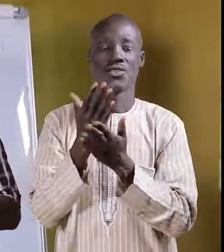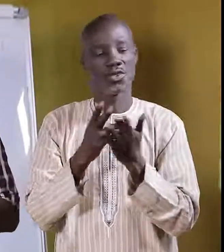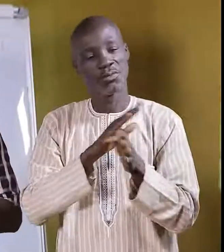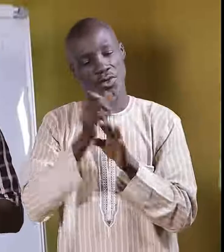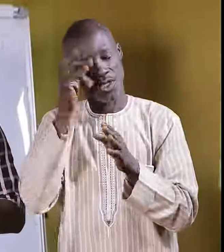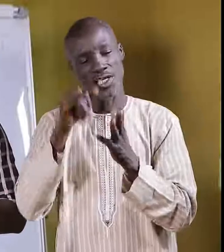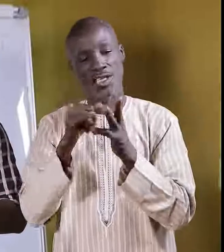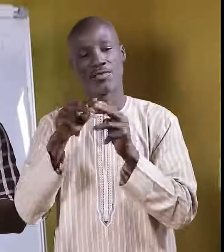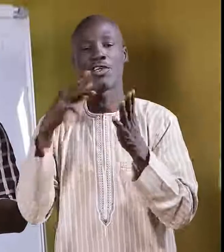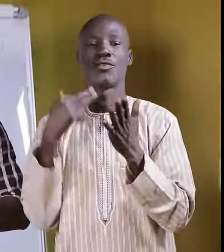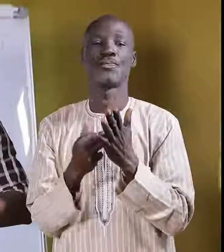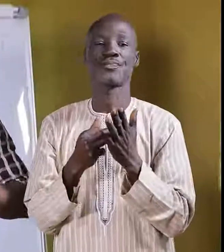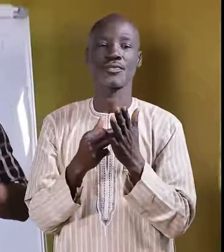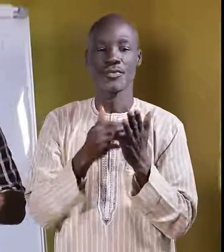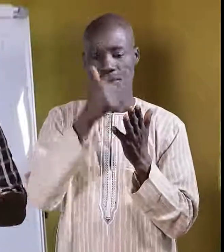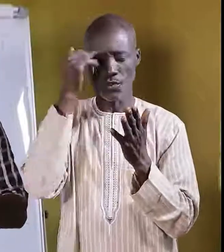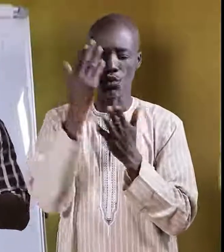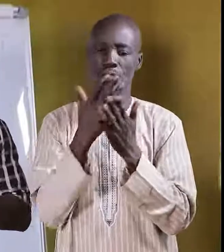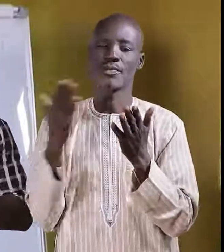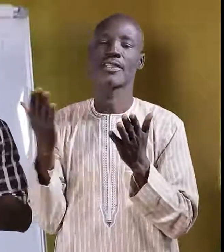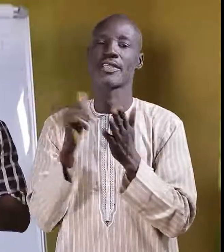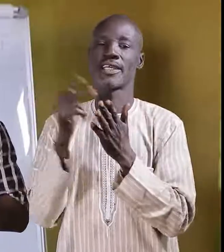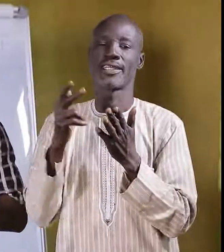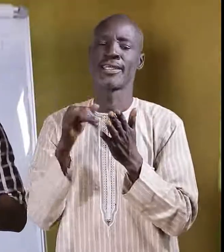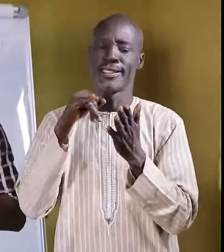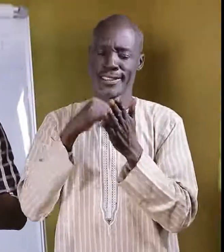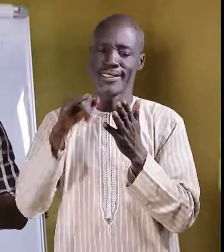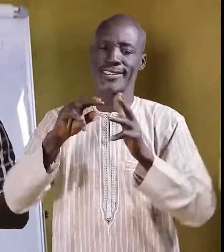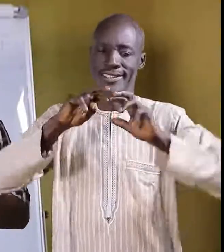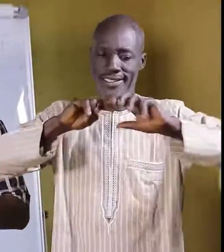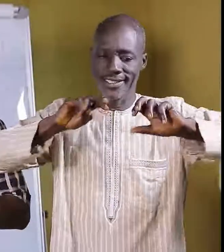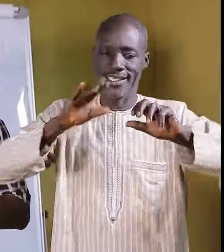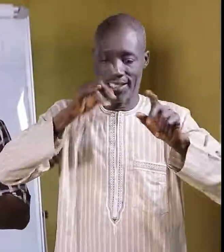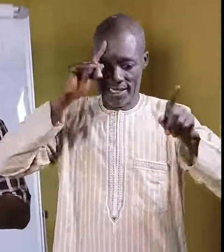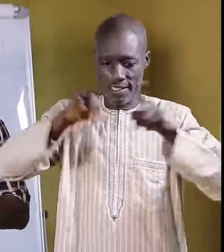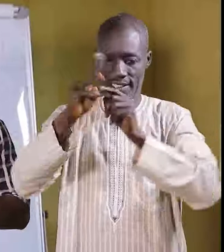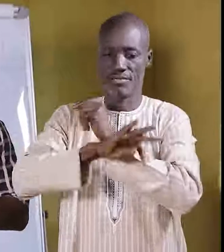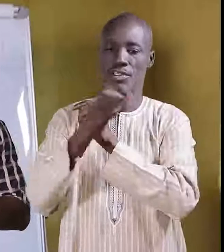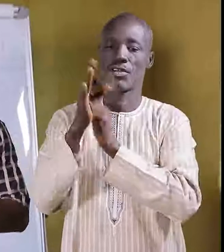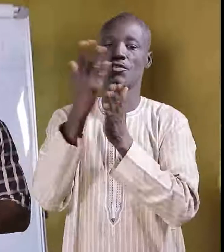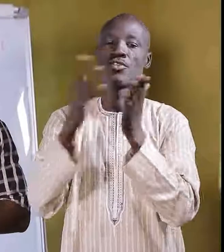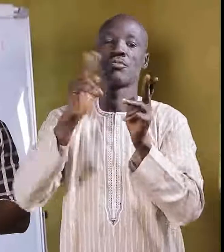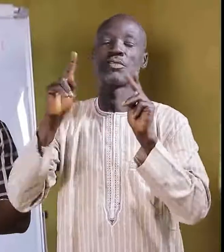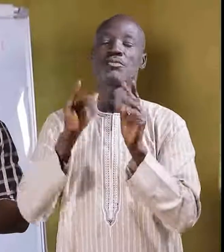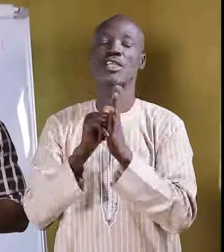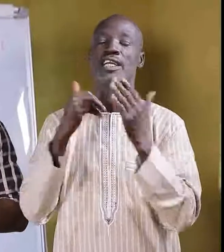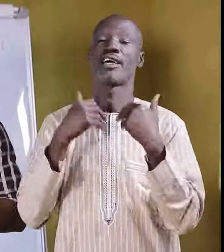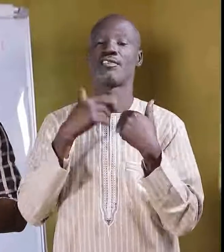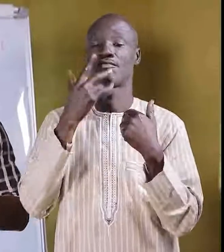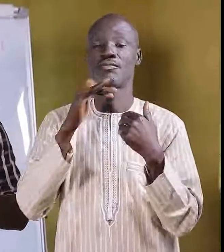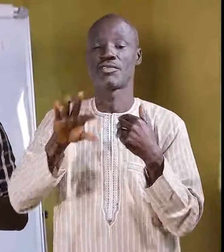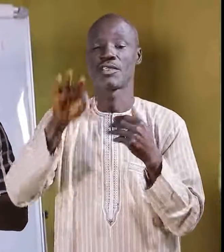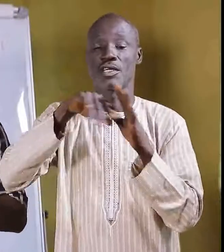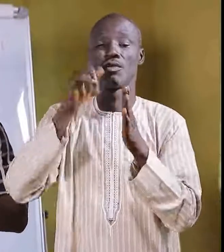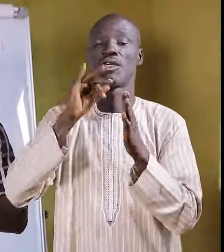well, or because of certain issues. But throughout my years of teaching,